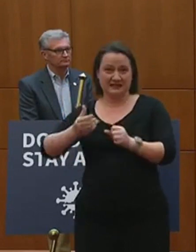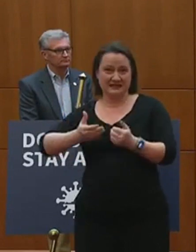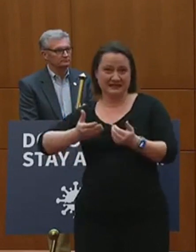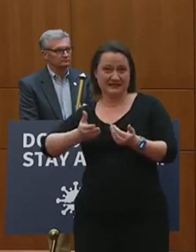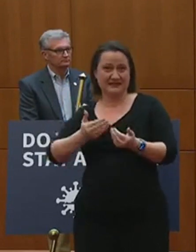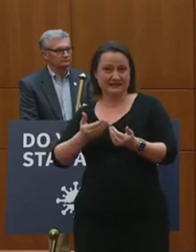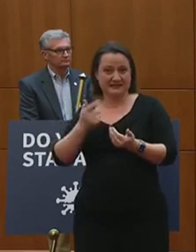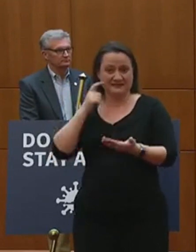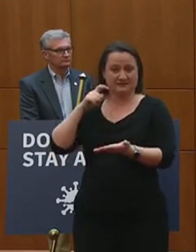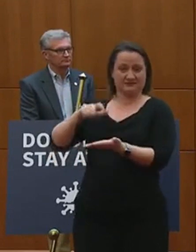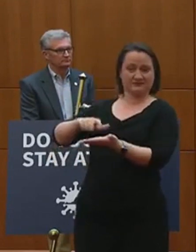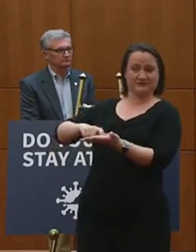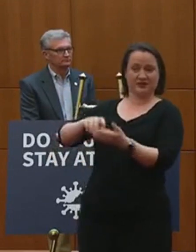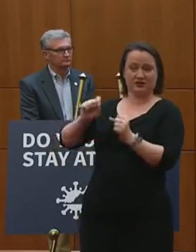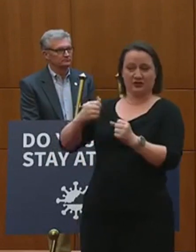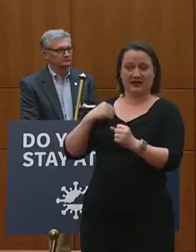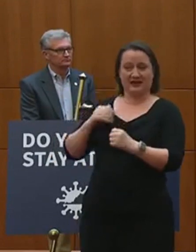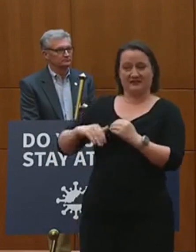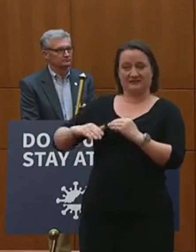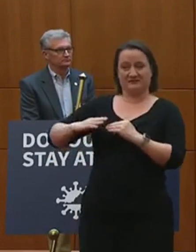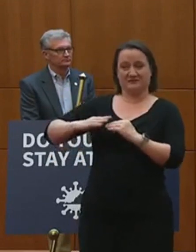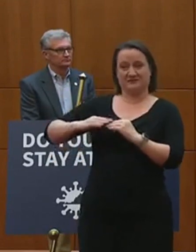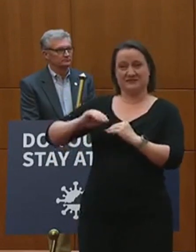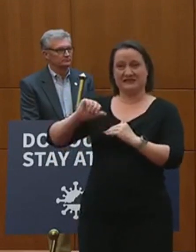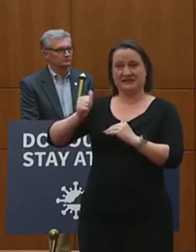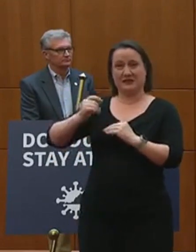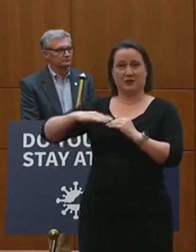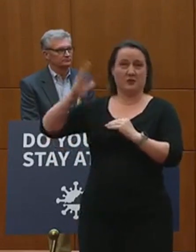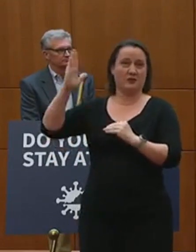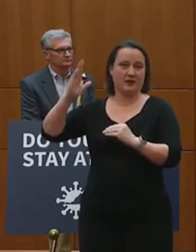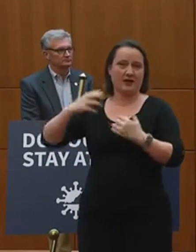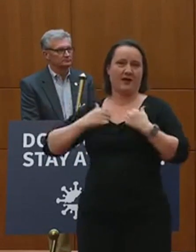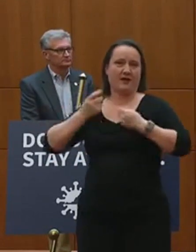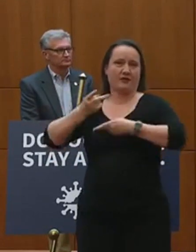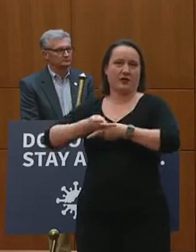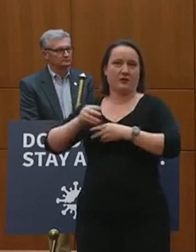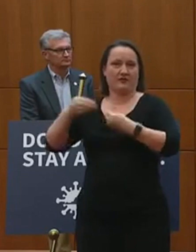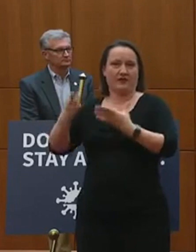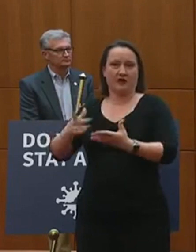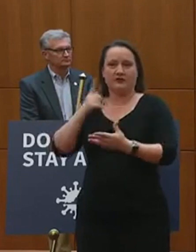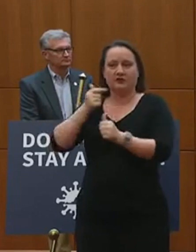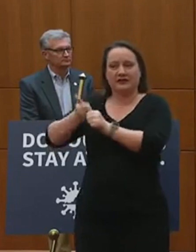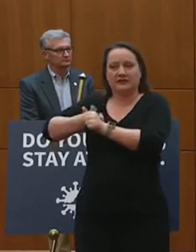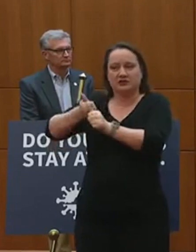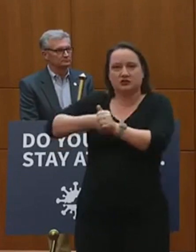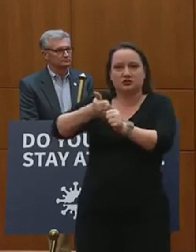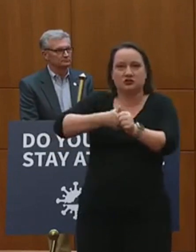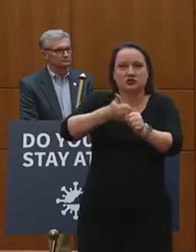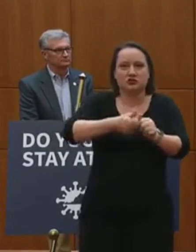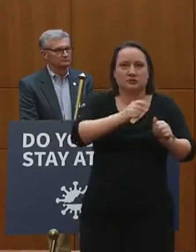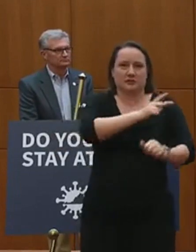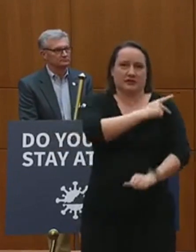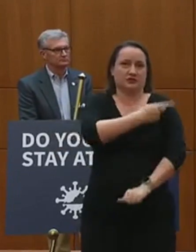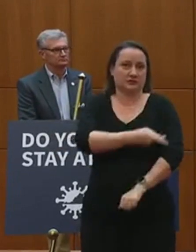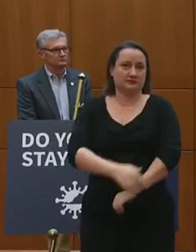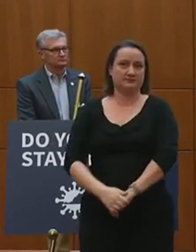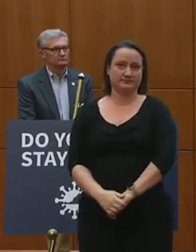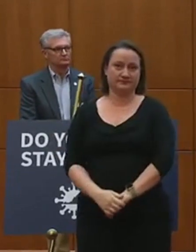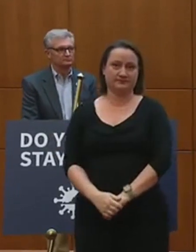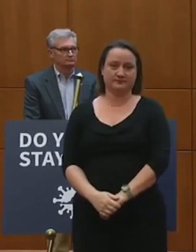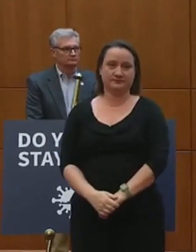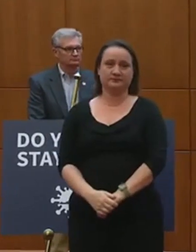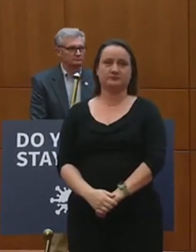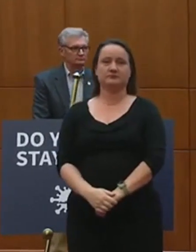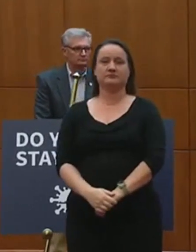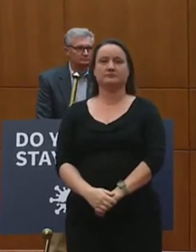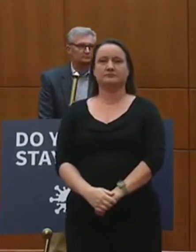have up to 10 or even more healthcare providers taking care of each individual patient. Now,